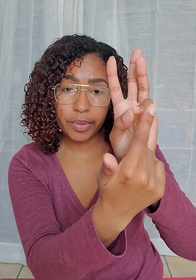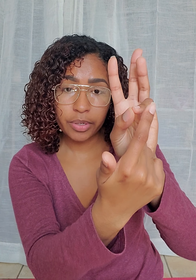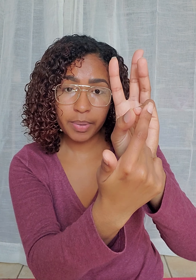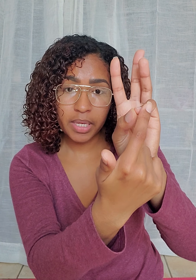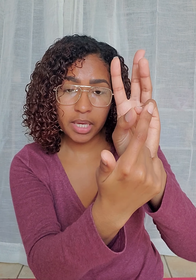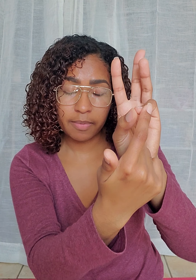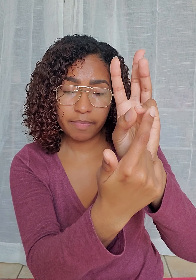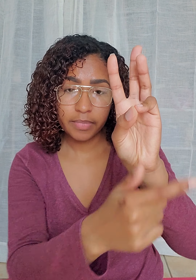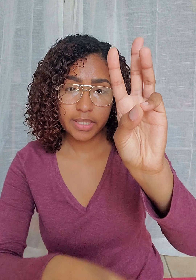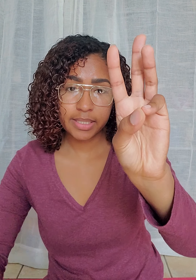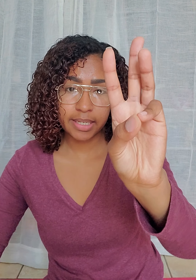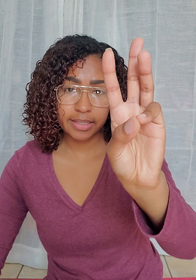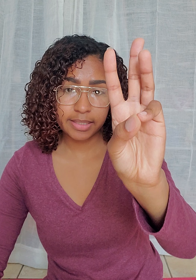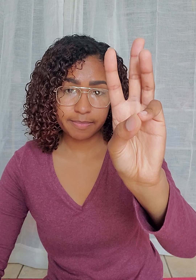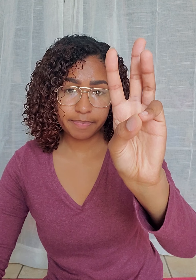your pinky. 6,